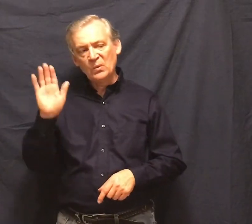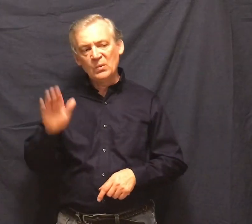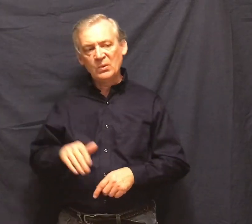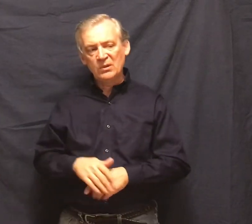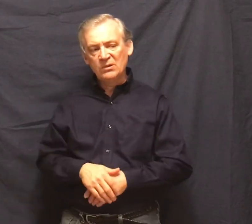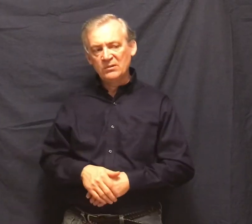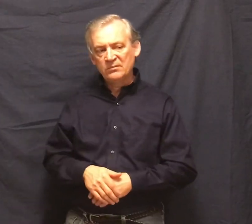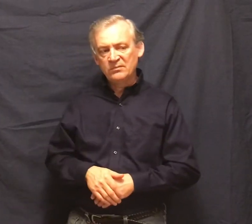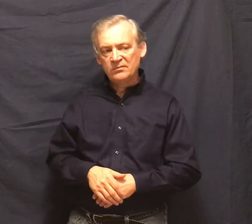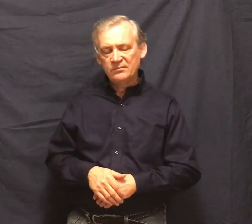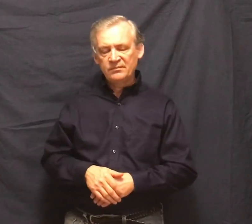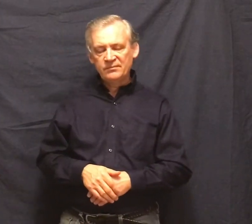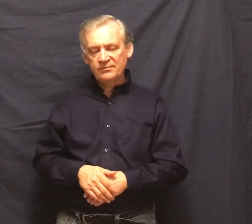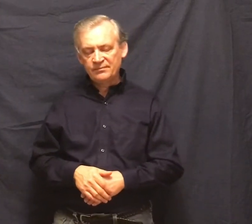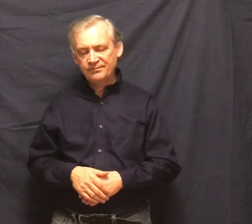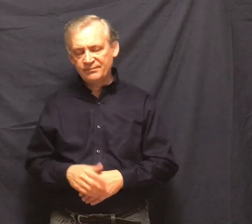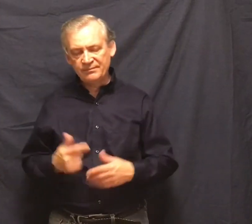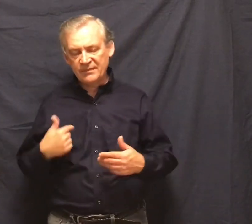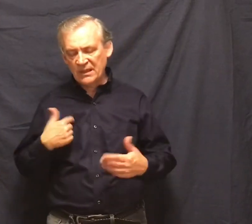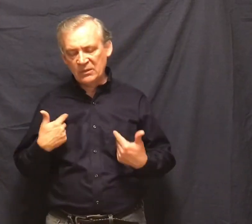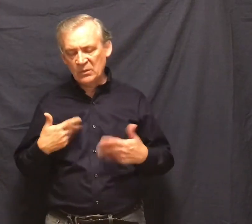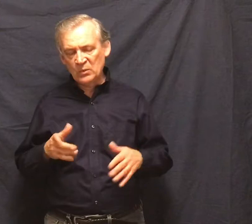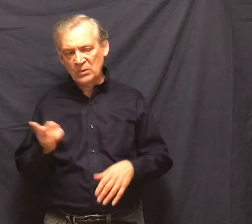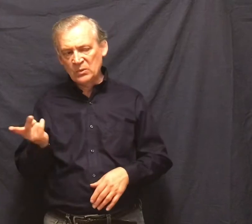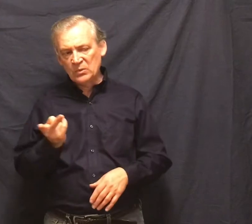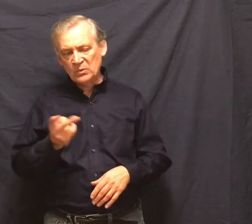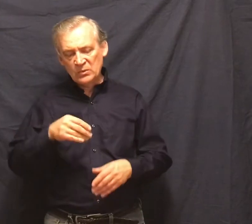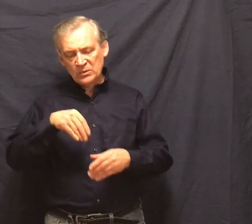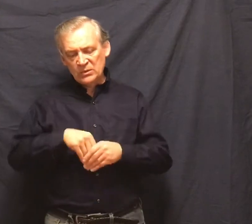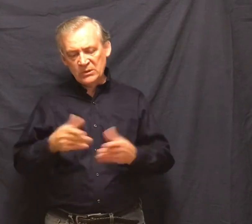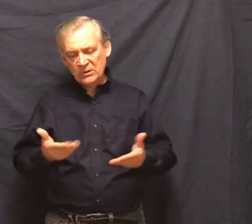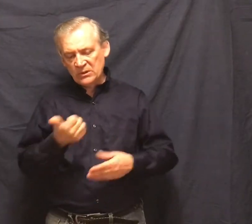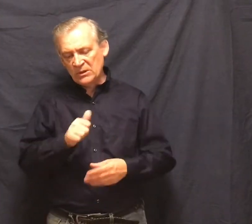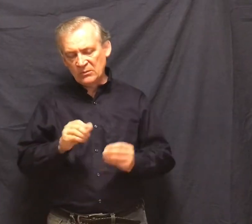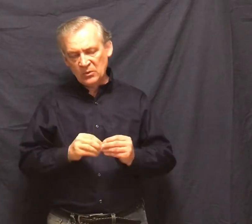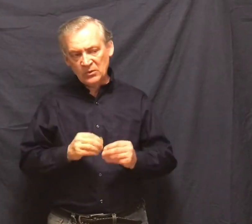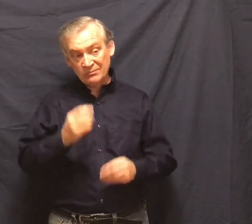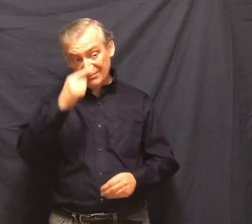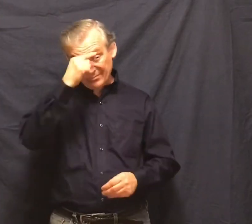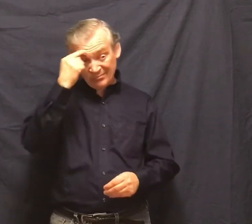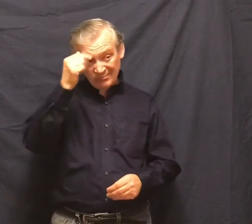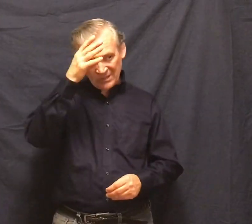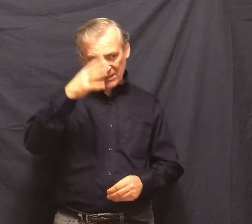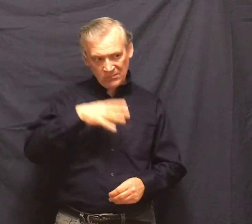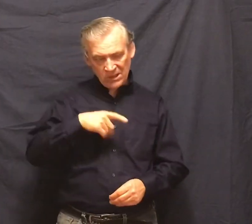I ain't sure I want you in here no more. A colored man gotta have some rights, even if he don't like 'em.